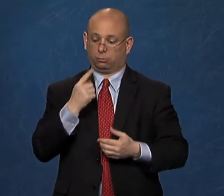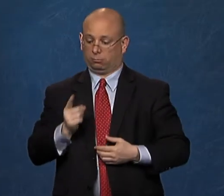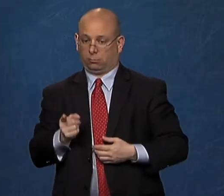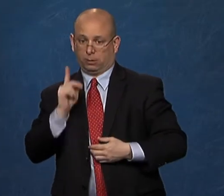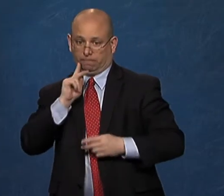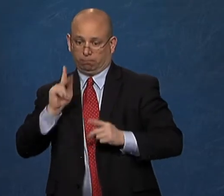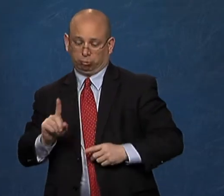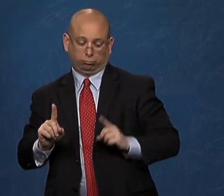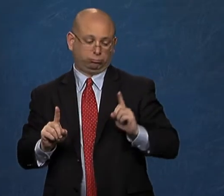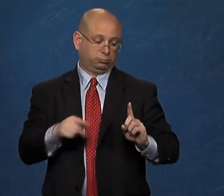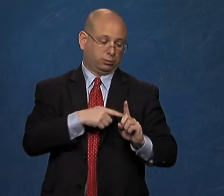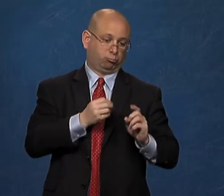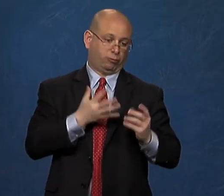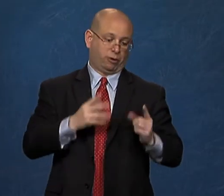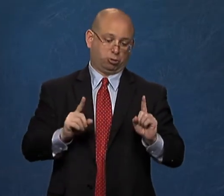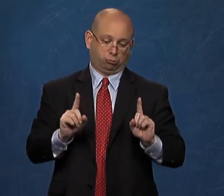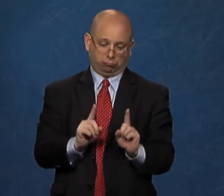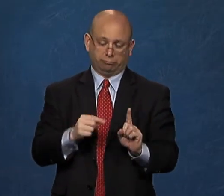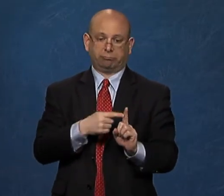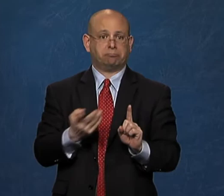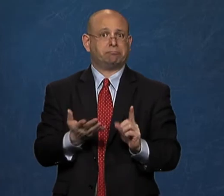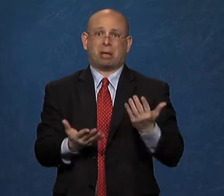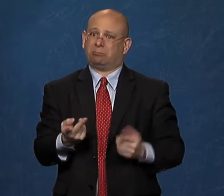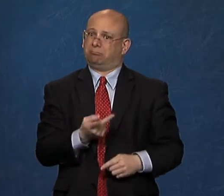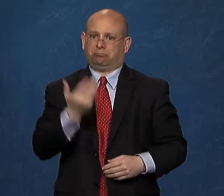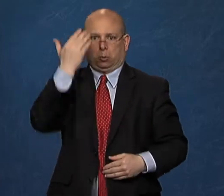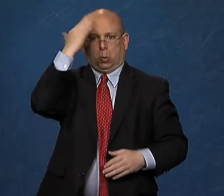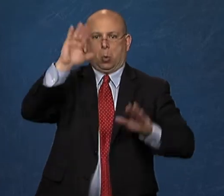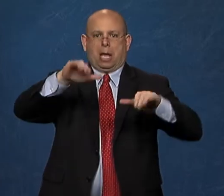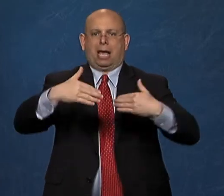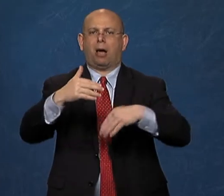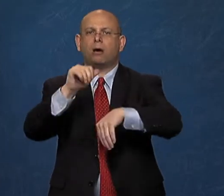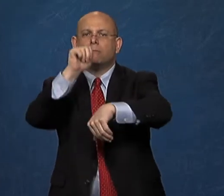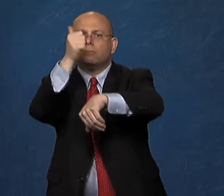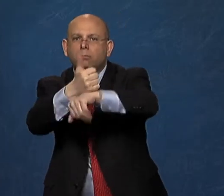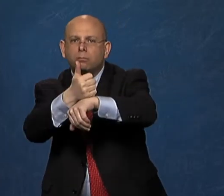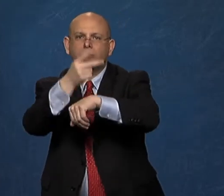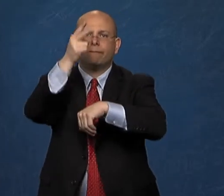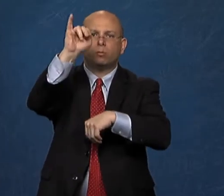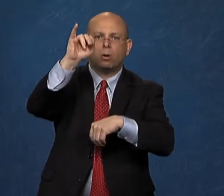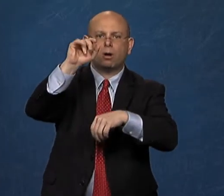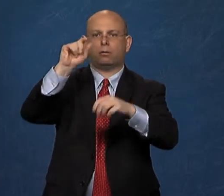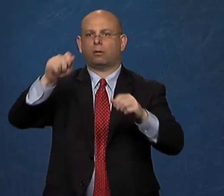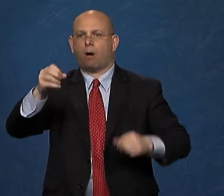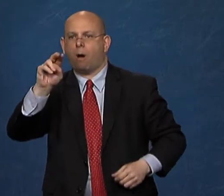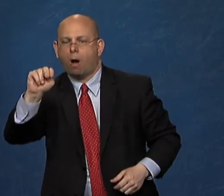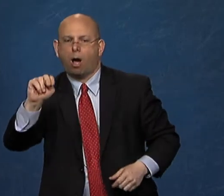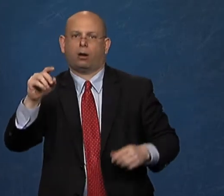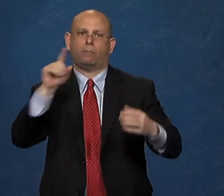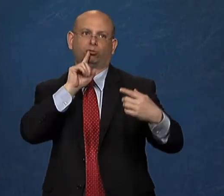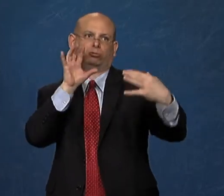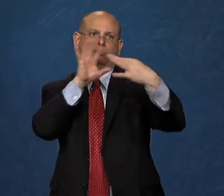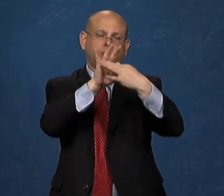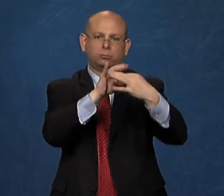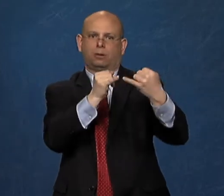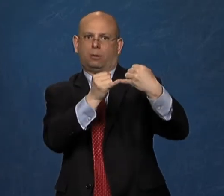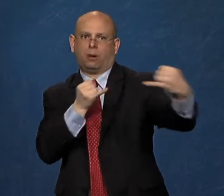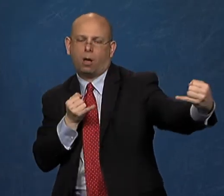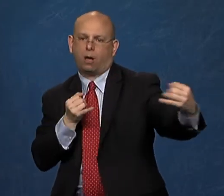to be adequately trained. So the deaf individual and the hearing provider may not know how to situate the VRI, to turn it on, to make